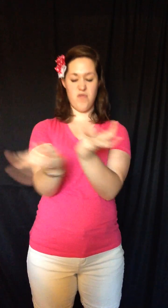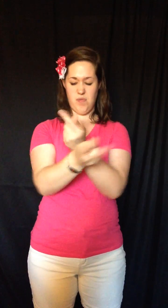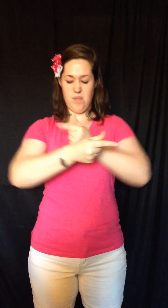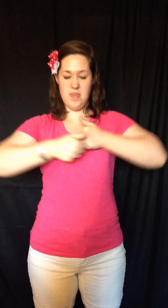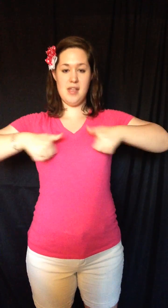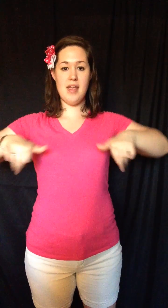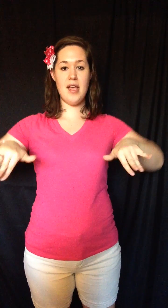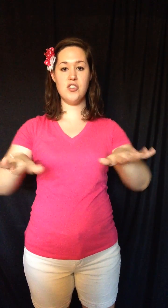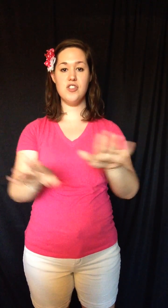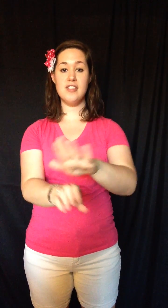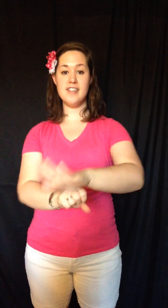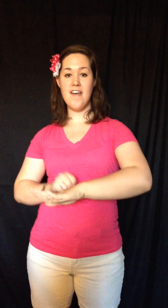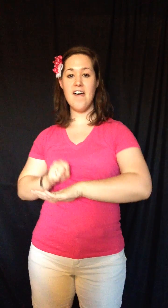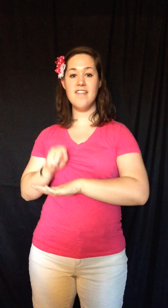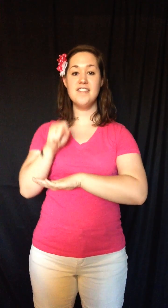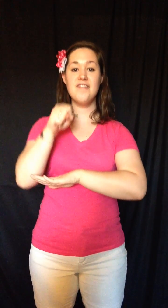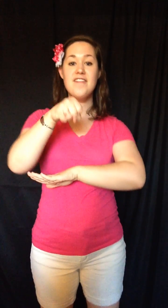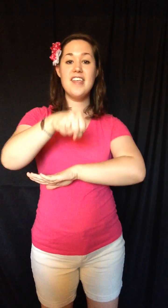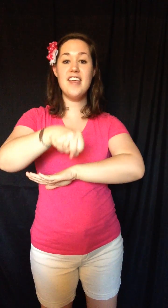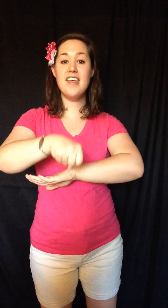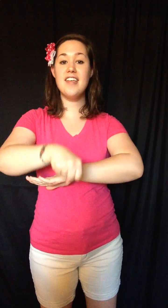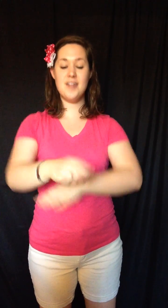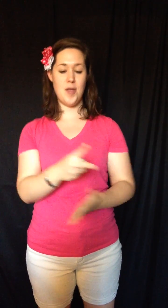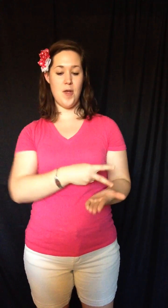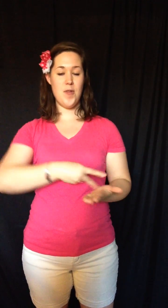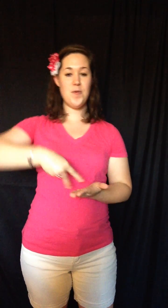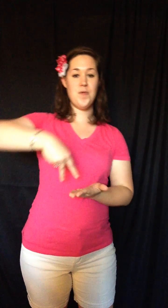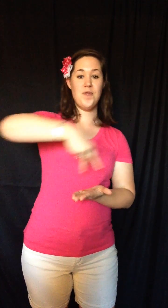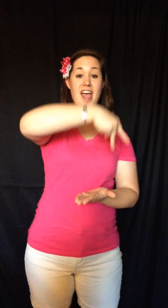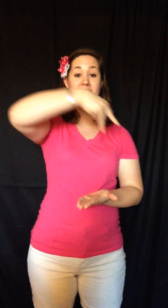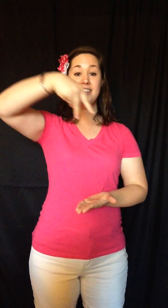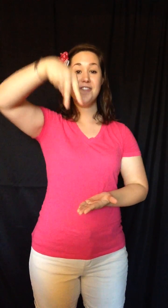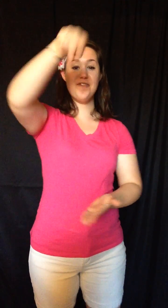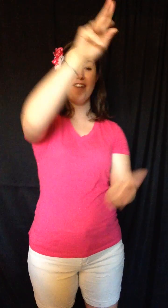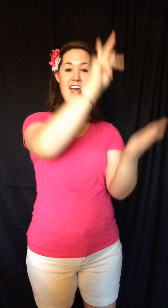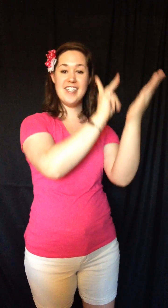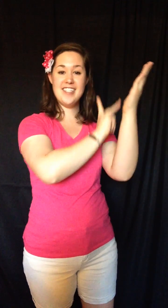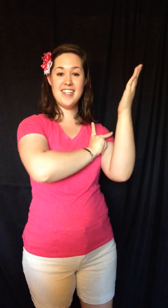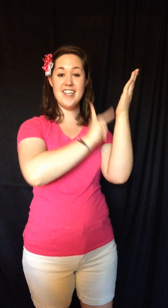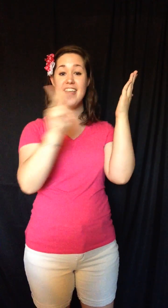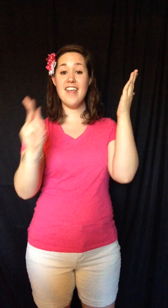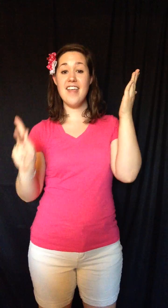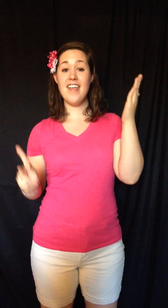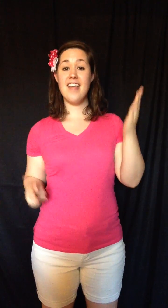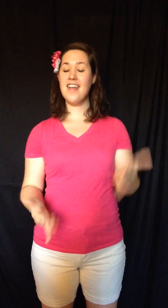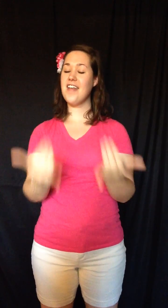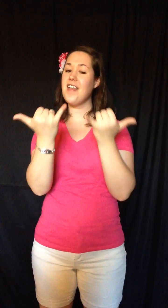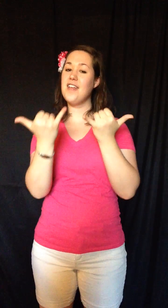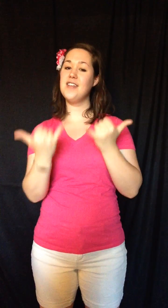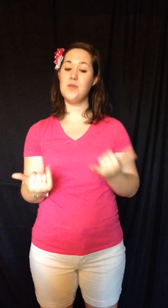from the ashes of defeat The resurrected King is